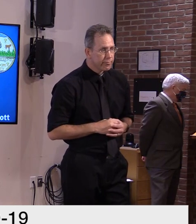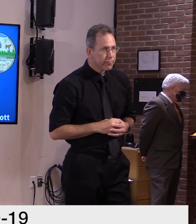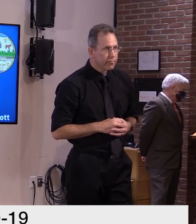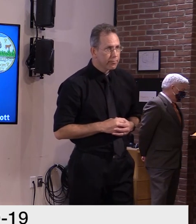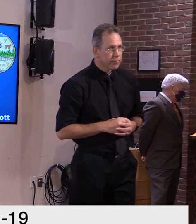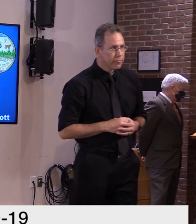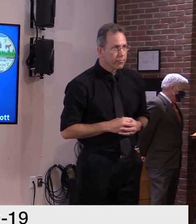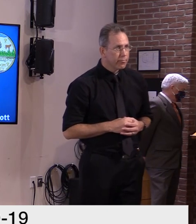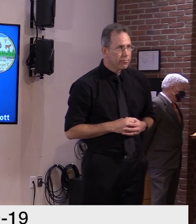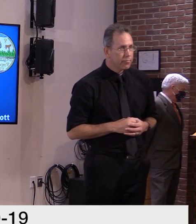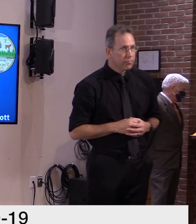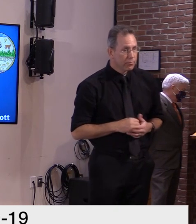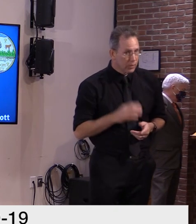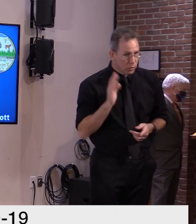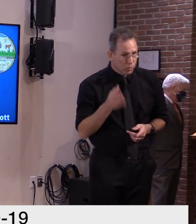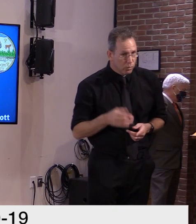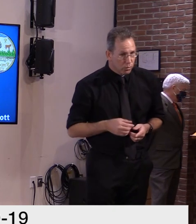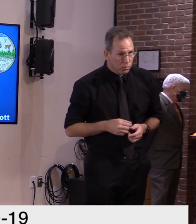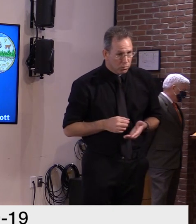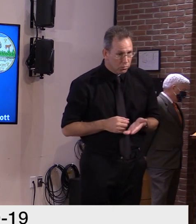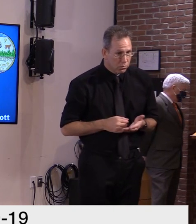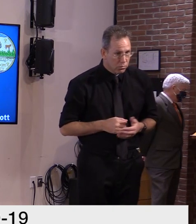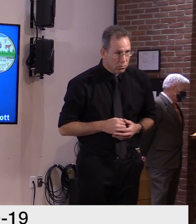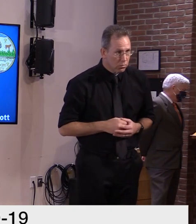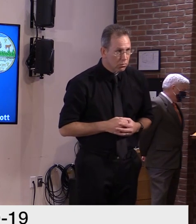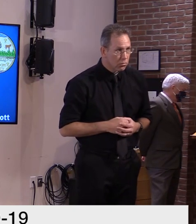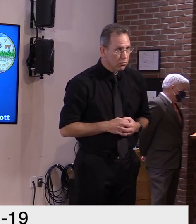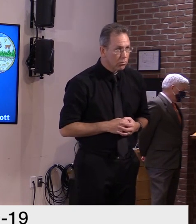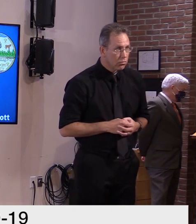Ed, Newport Daily Express.